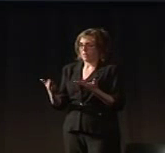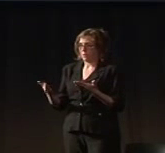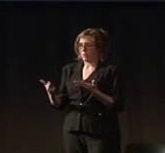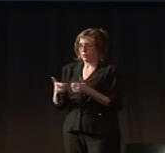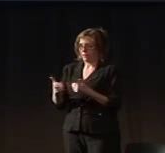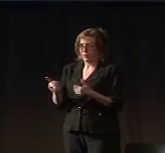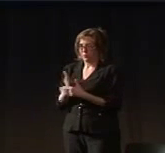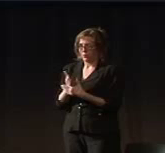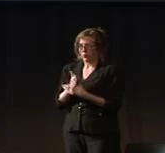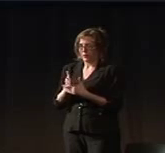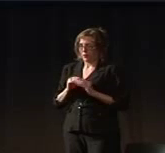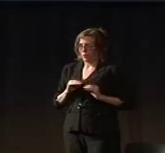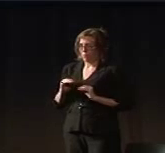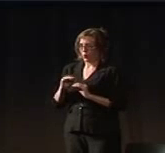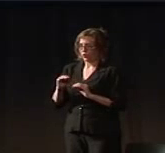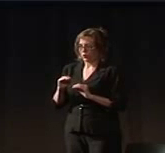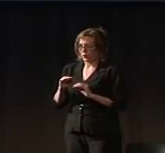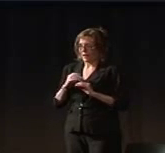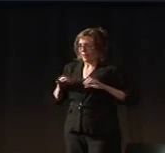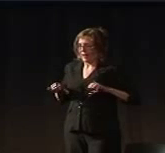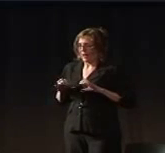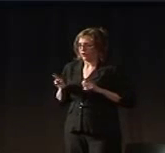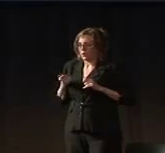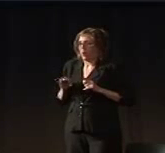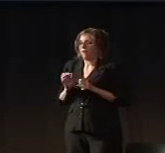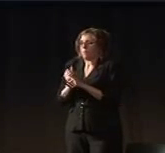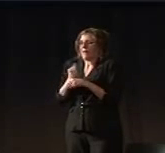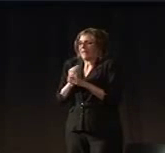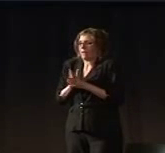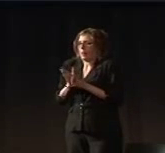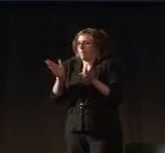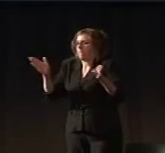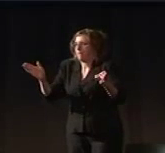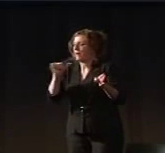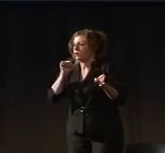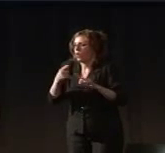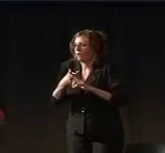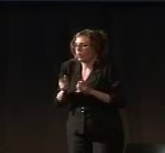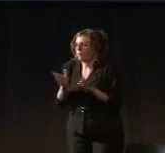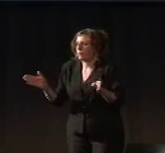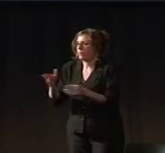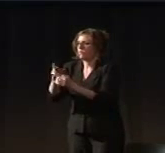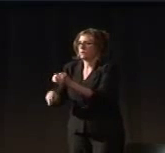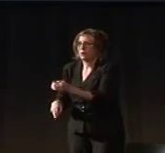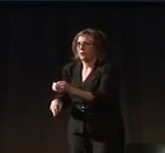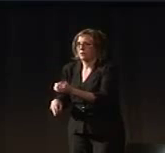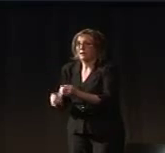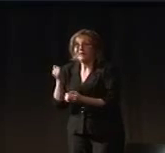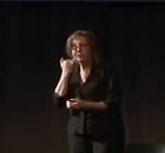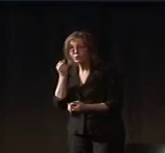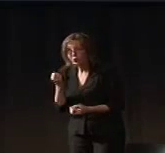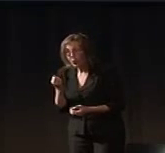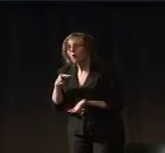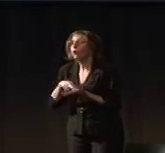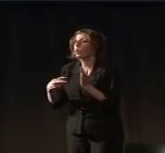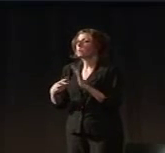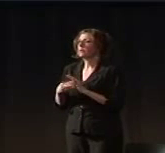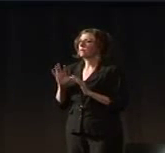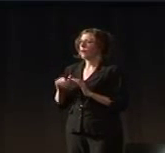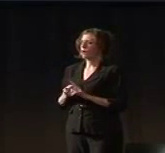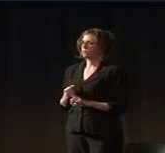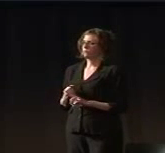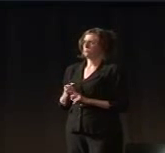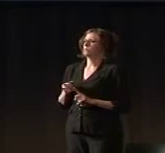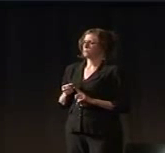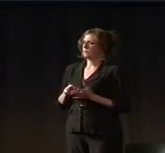in the act of being made, not a given from whence we start? And if so, then that must have all kinds of implications for our notions